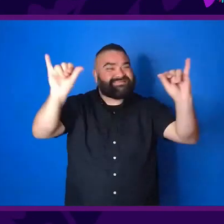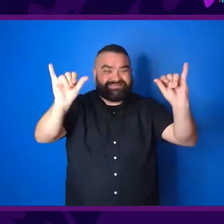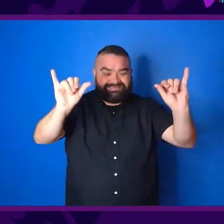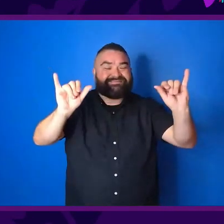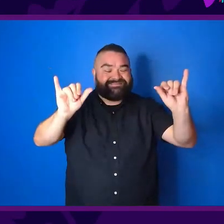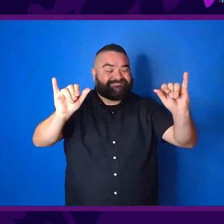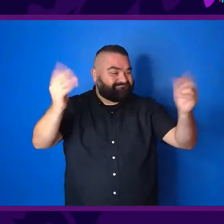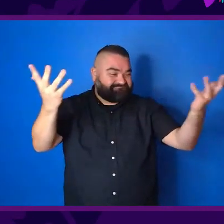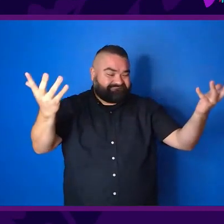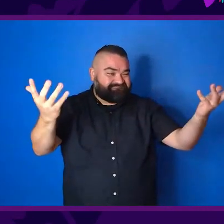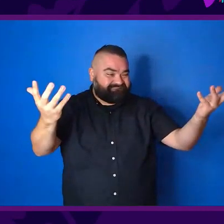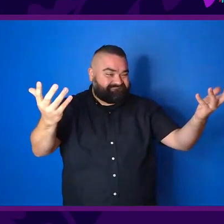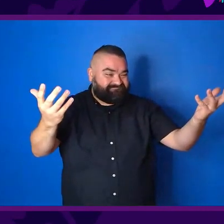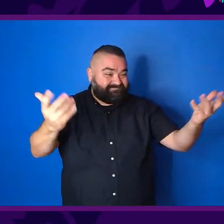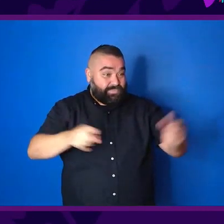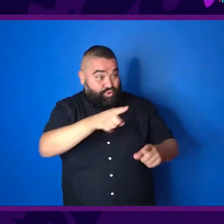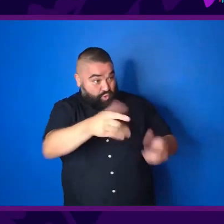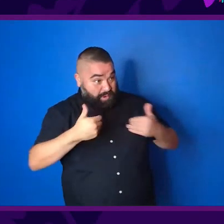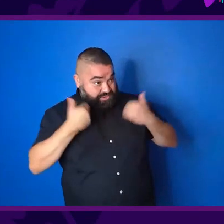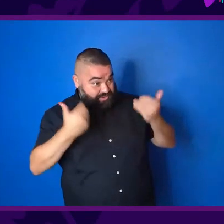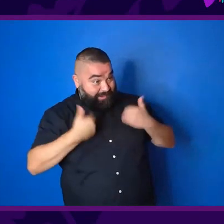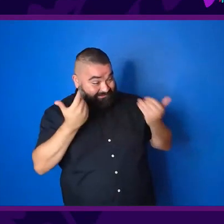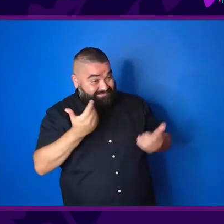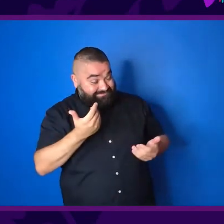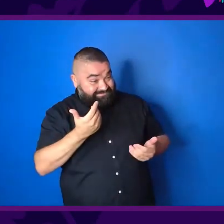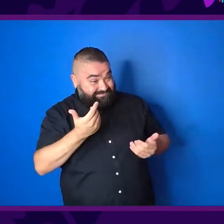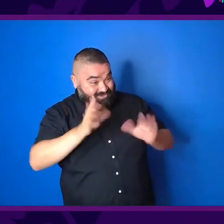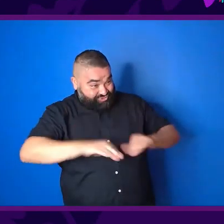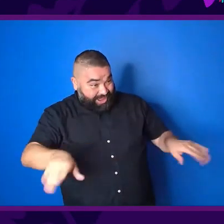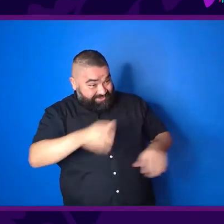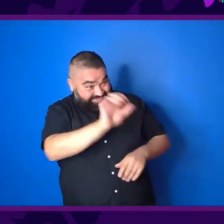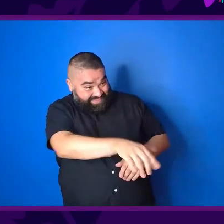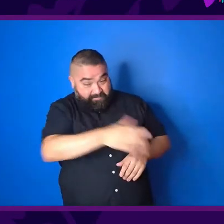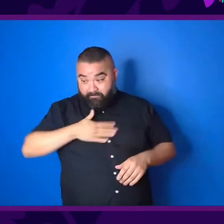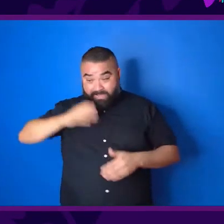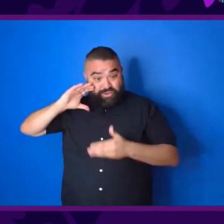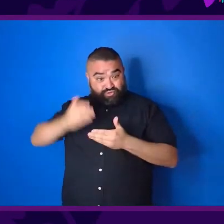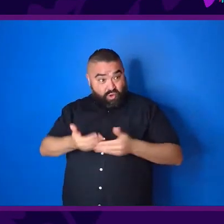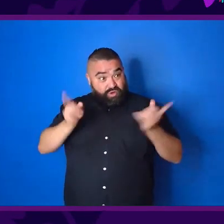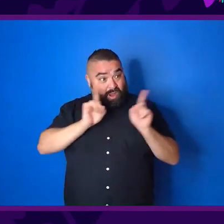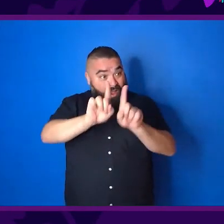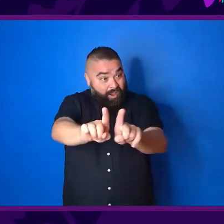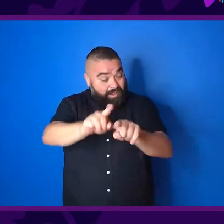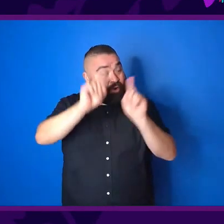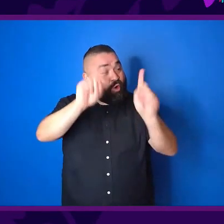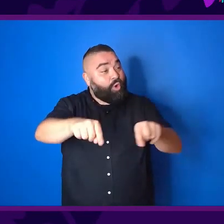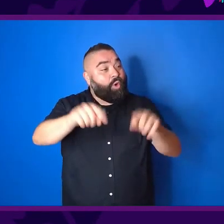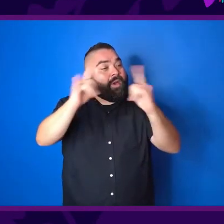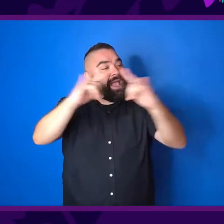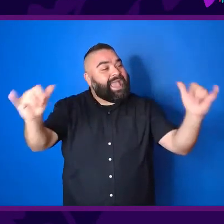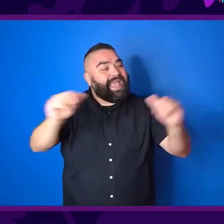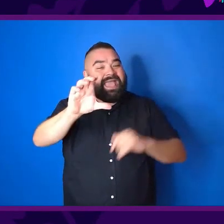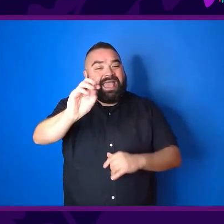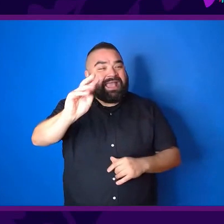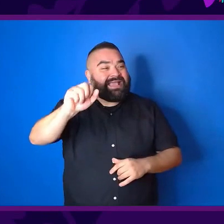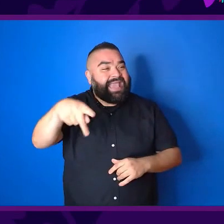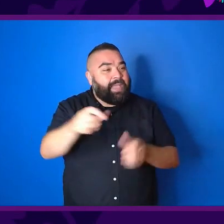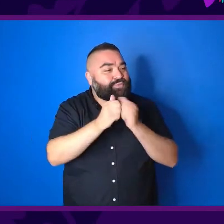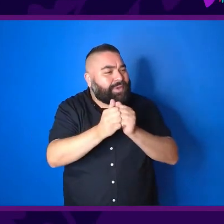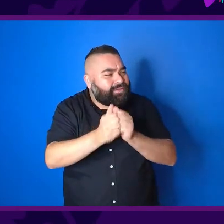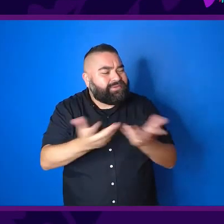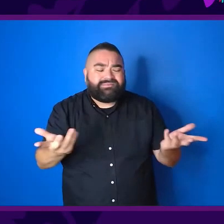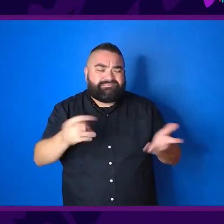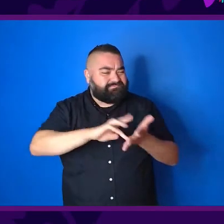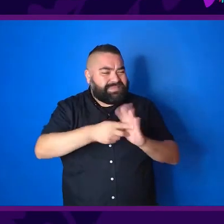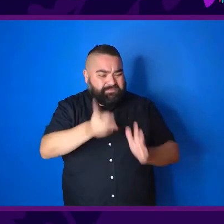your youngest daughter, and my daughter went to camp together. Those are the personal stories. So we